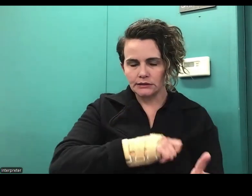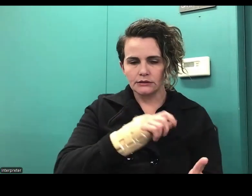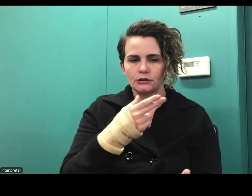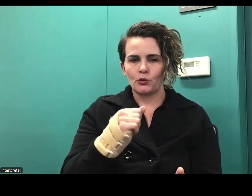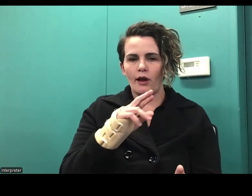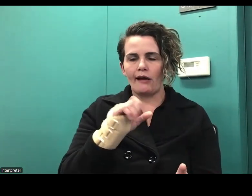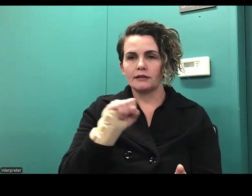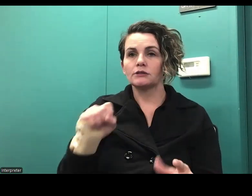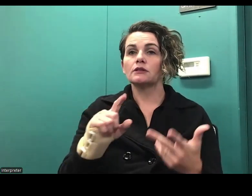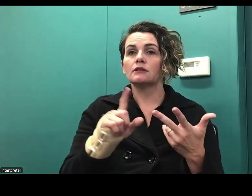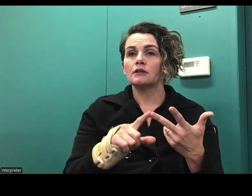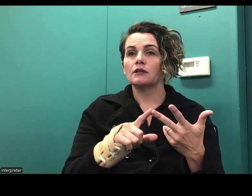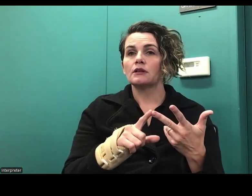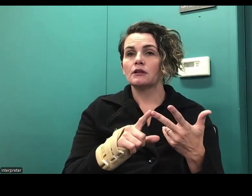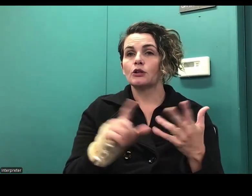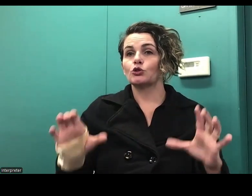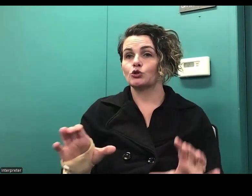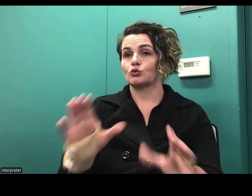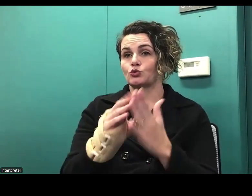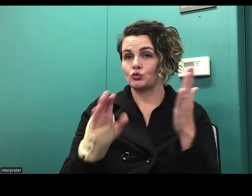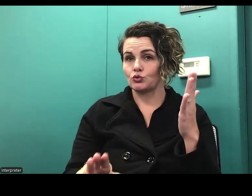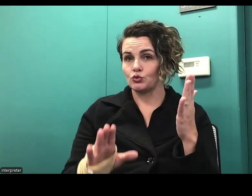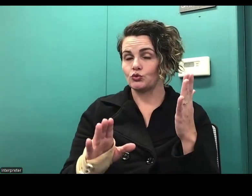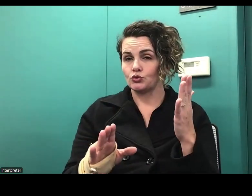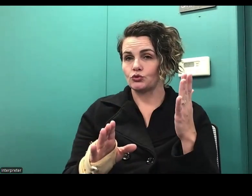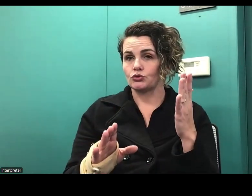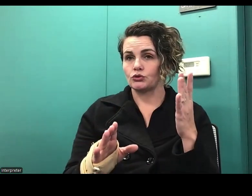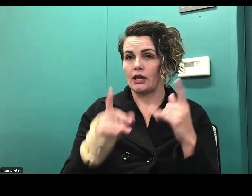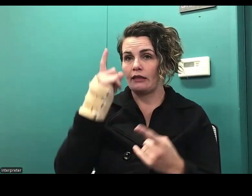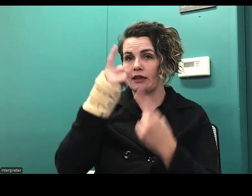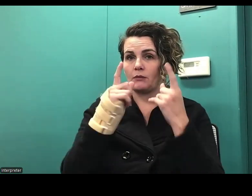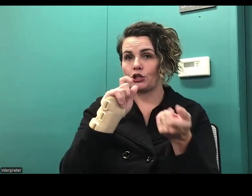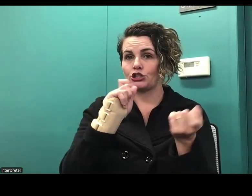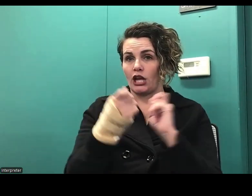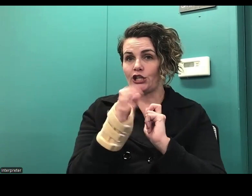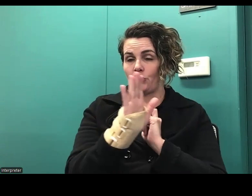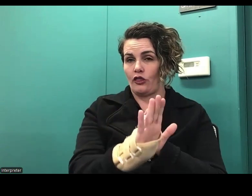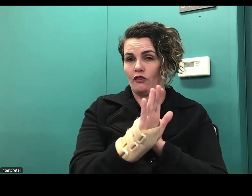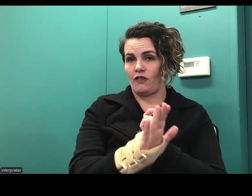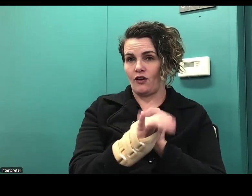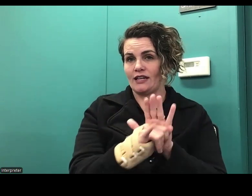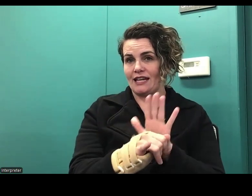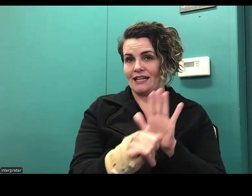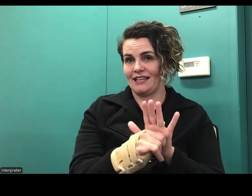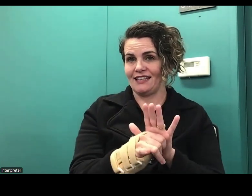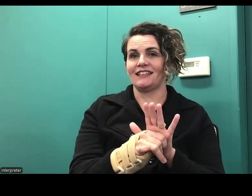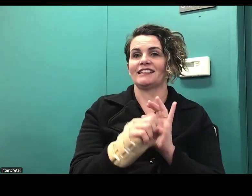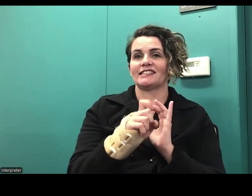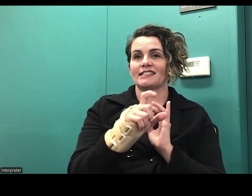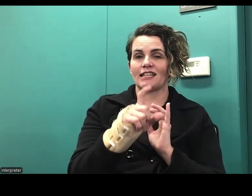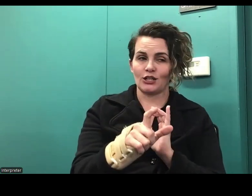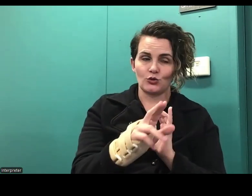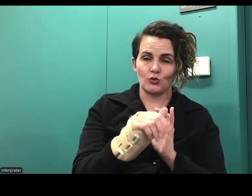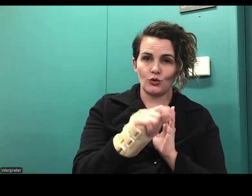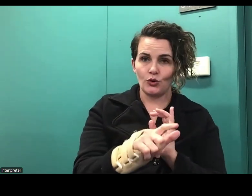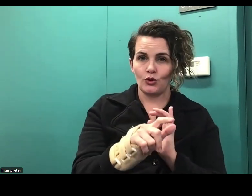Invite, if this is a new one, invite, suggest, or encourage a student to reconsider or change the student's sexual orientation or gender identity. On its